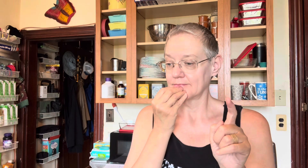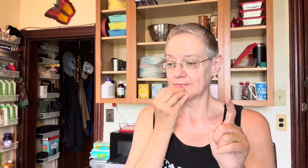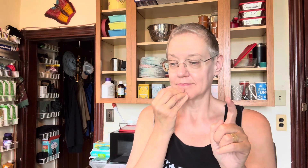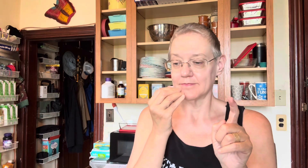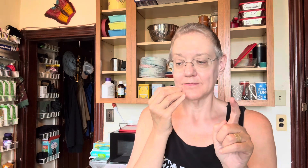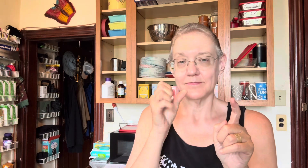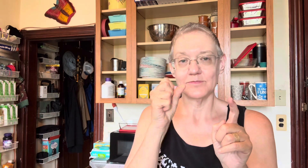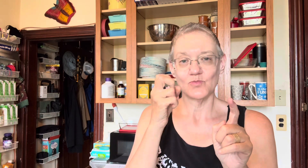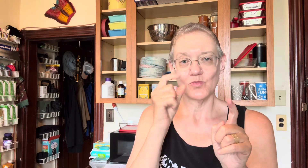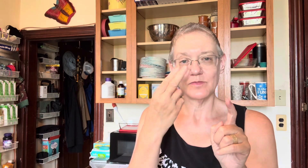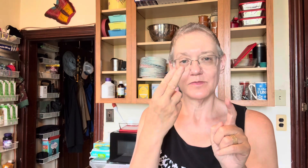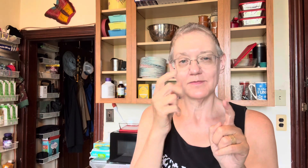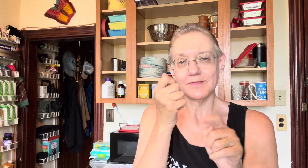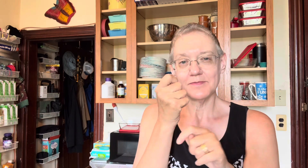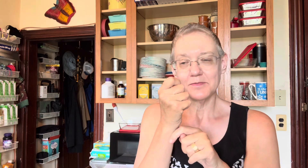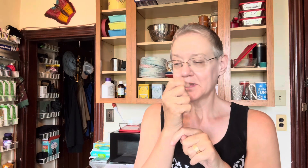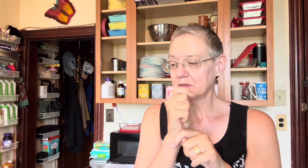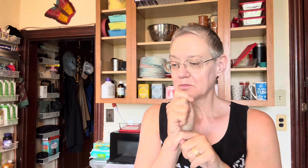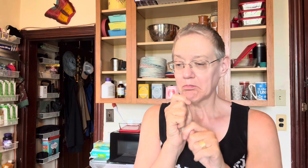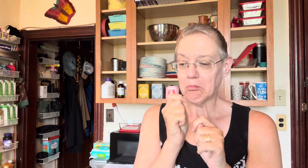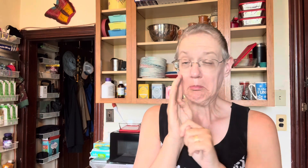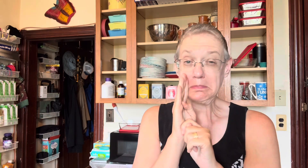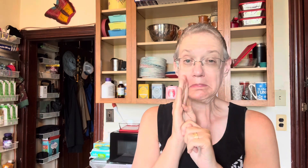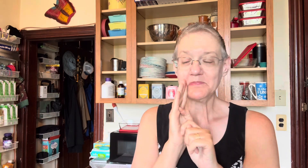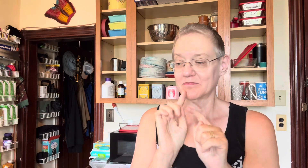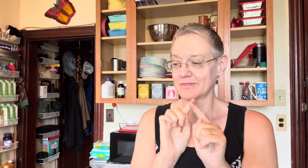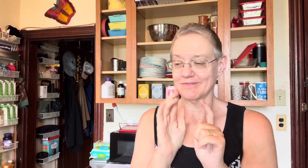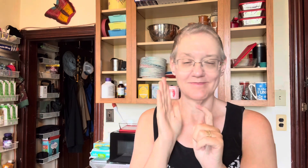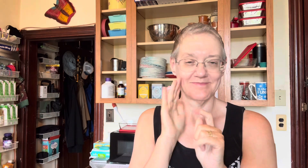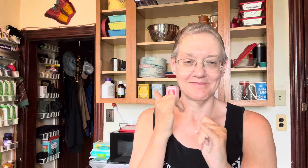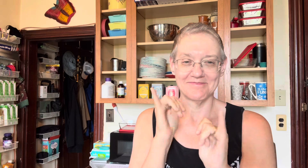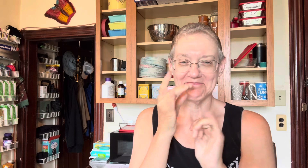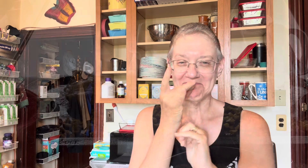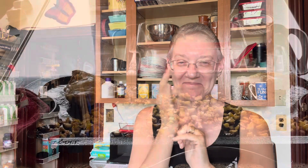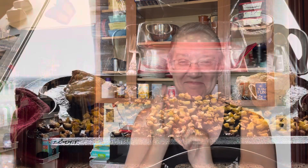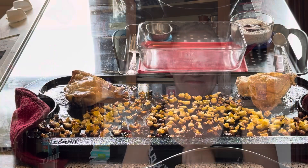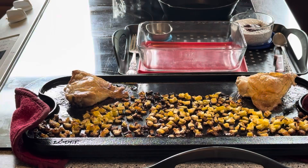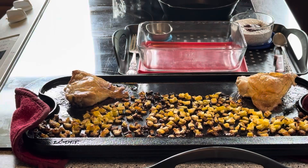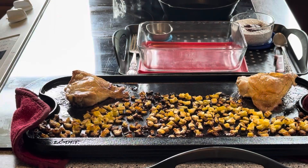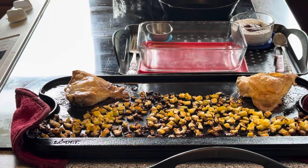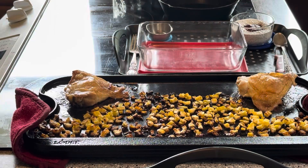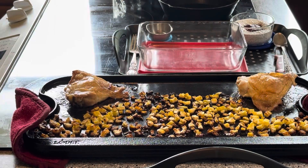dish up my squash and chicken. It's a little bit brown, but it'll still be delicious.